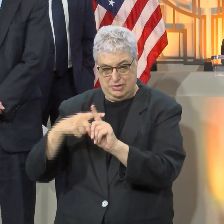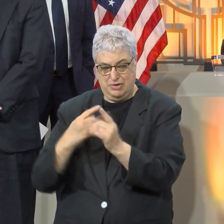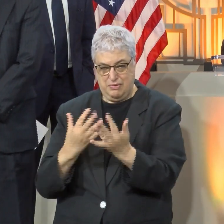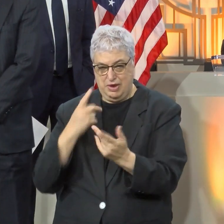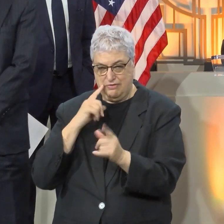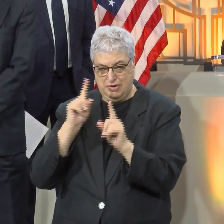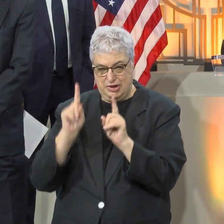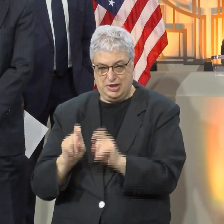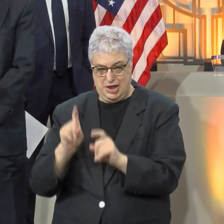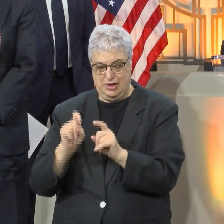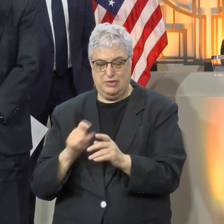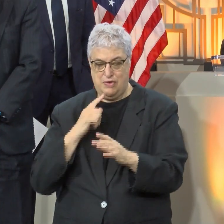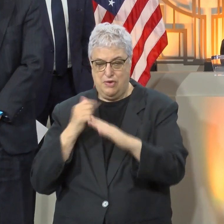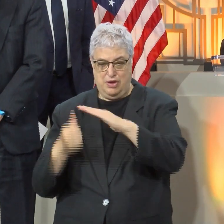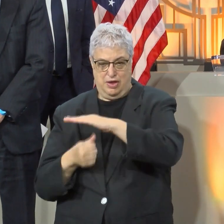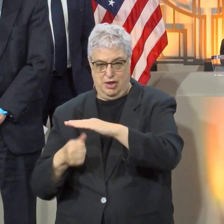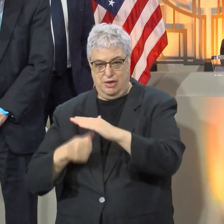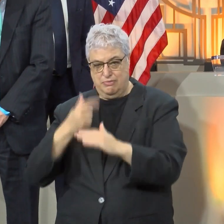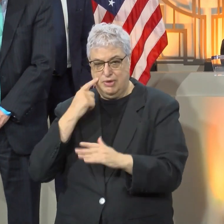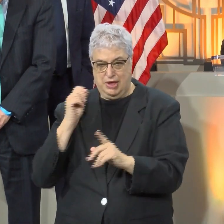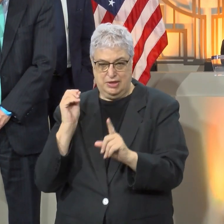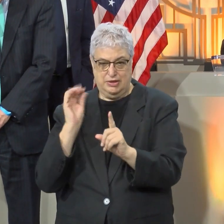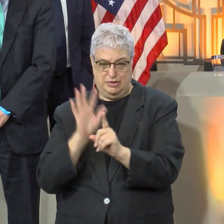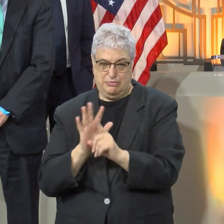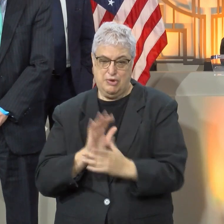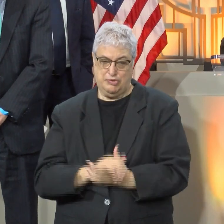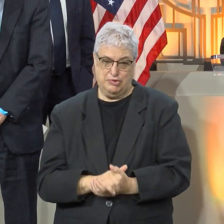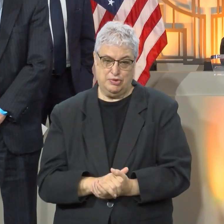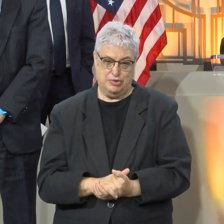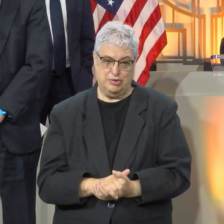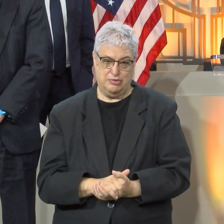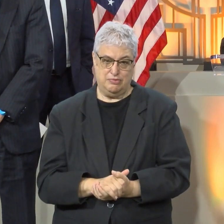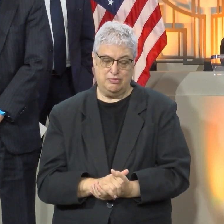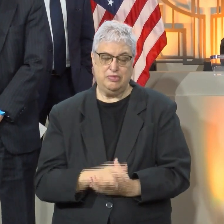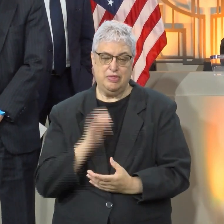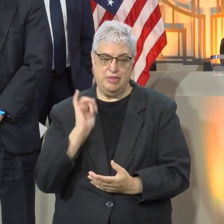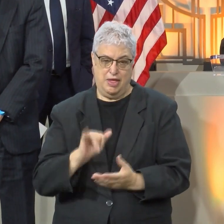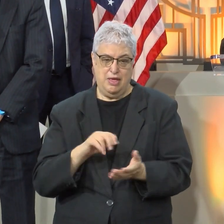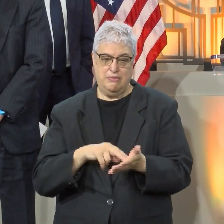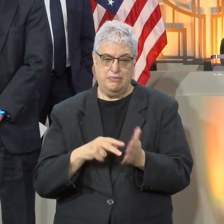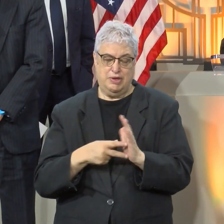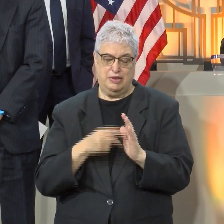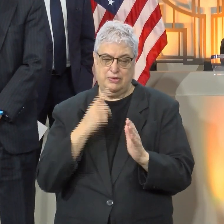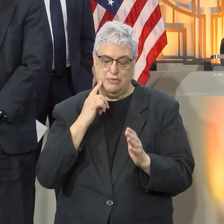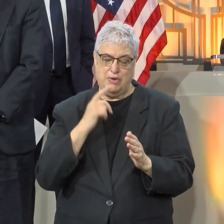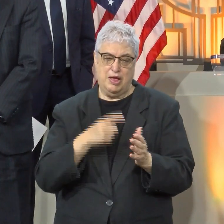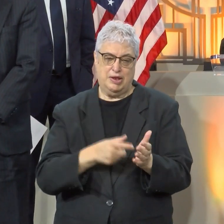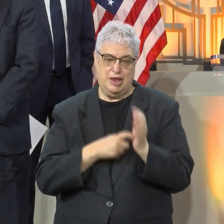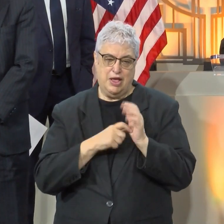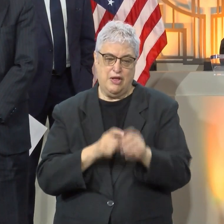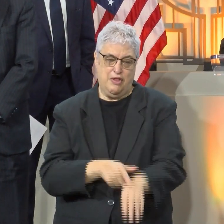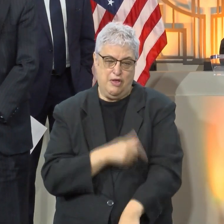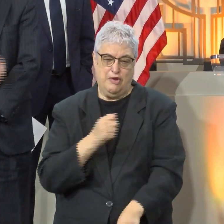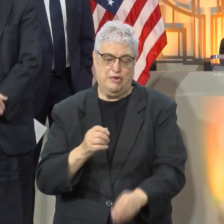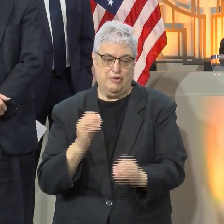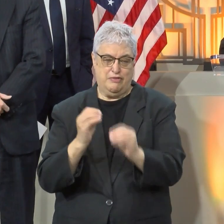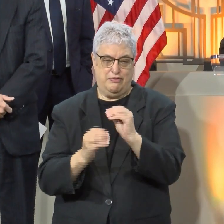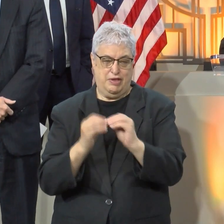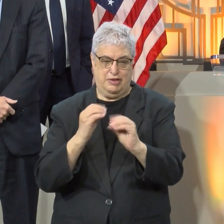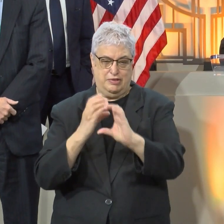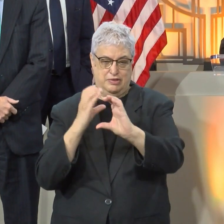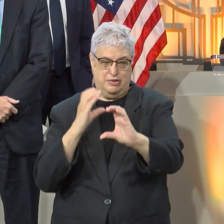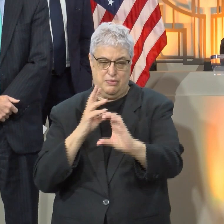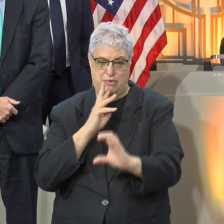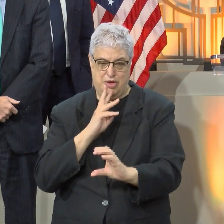for test results, or in quarantine because of an exposure. This means that it will take us a little longer to repair that water main break or to clear